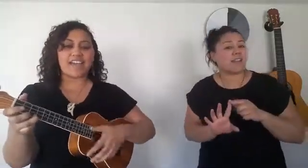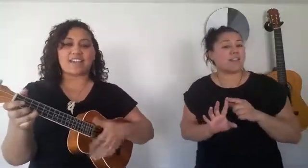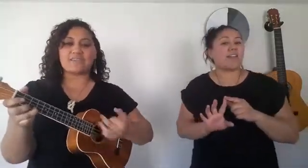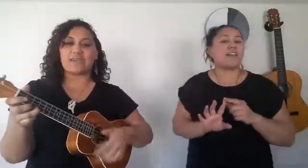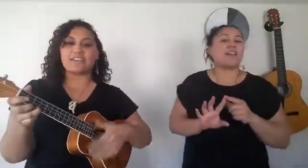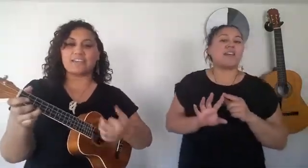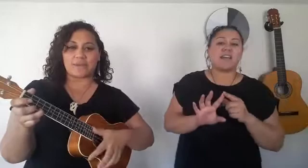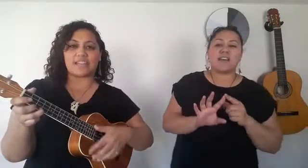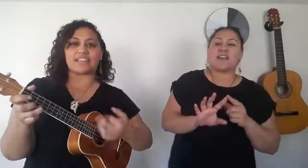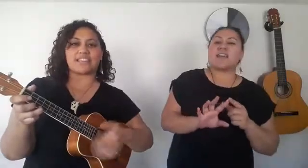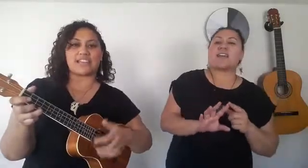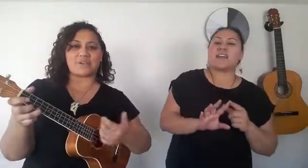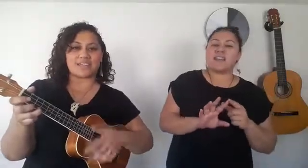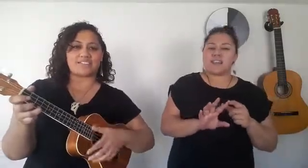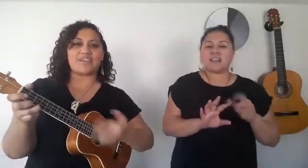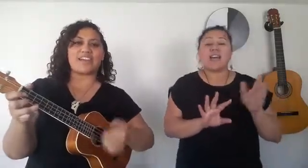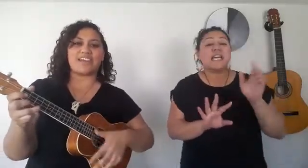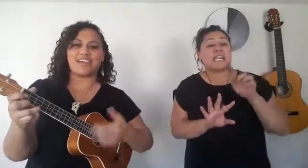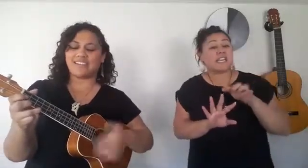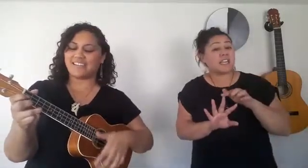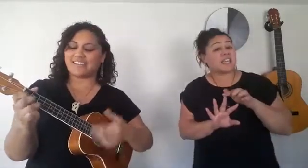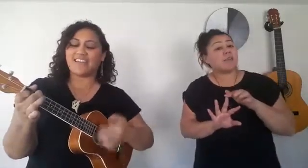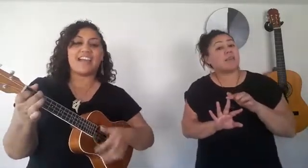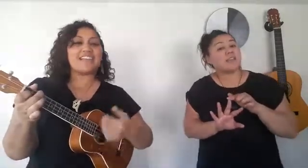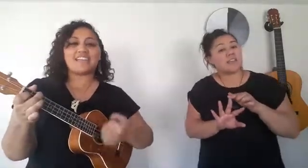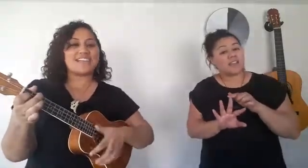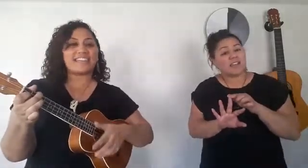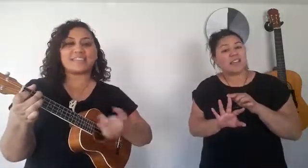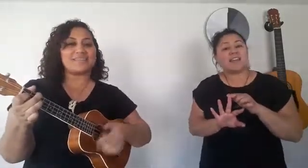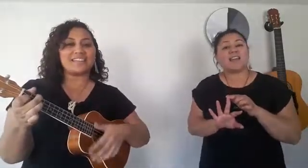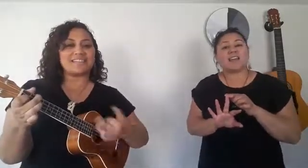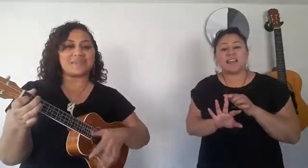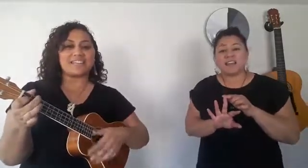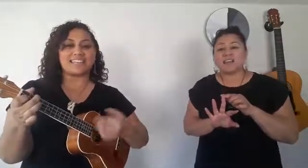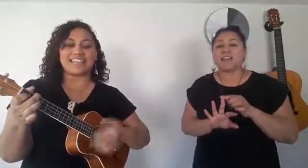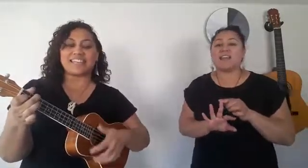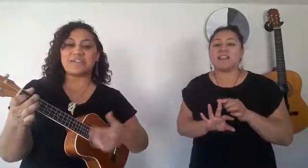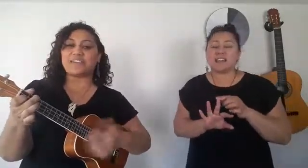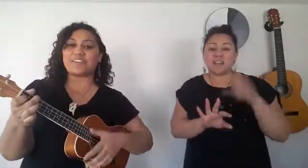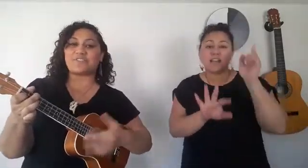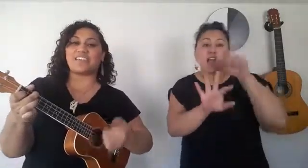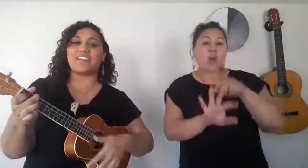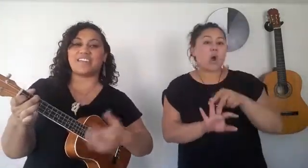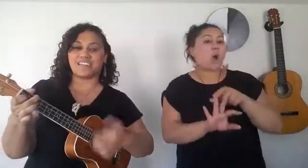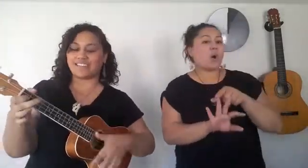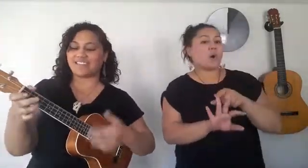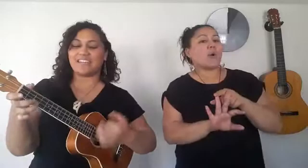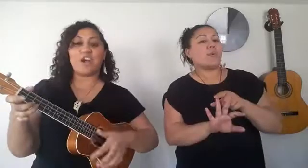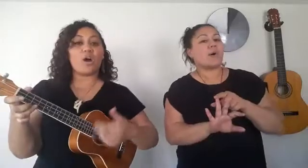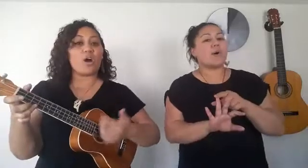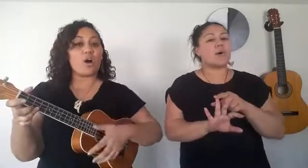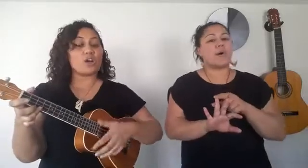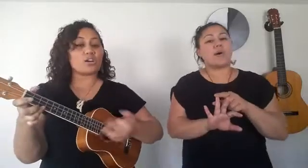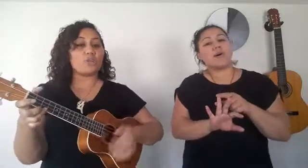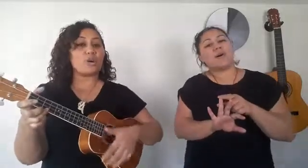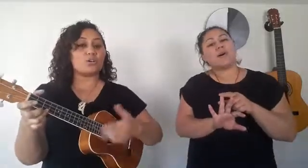heke me ne pere te winge whe. E heke me ne pere te winge whe. Ohoko mo no